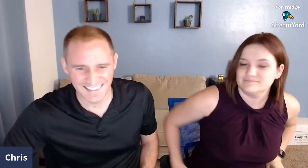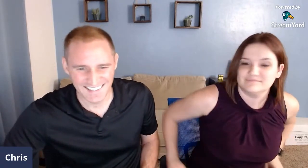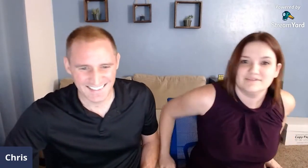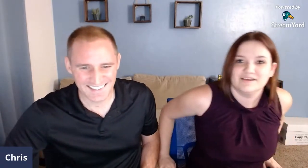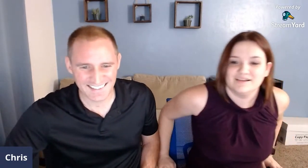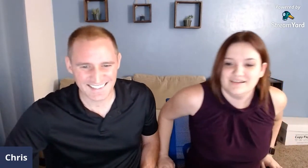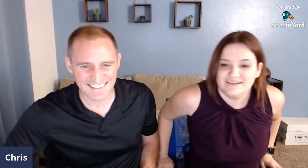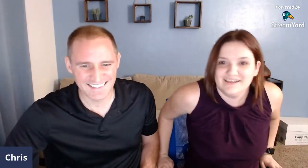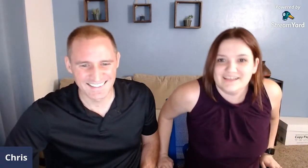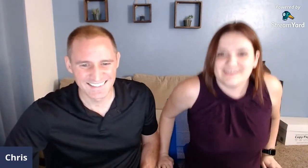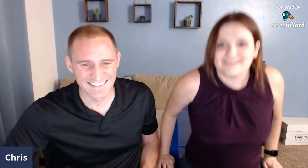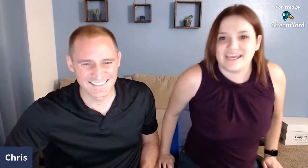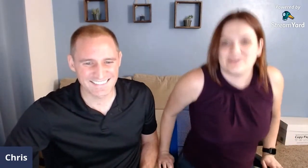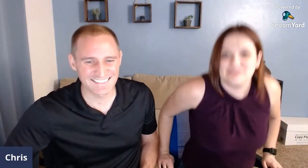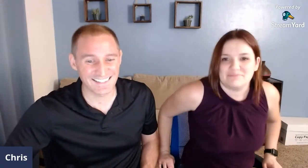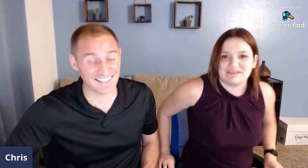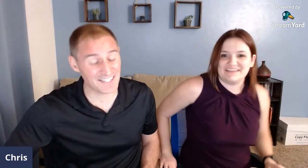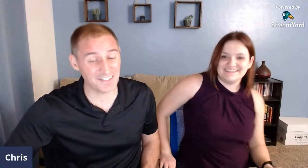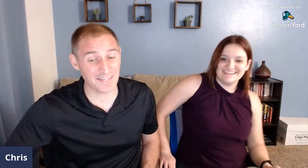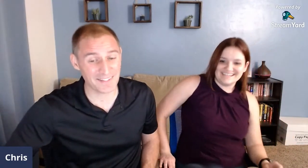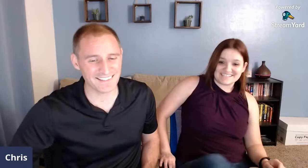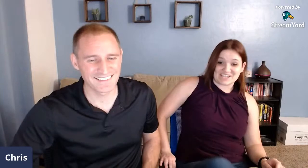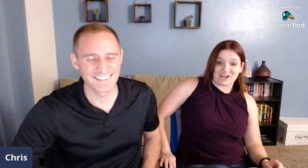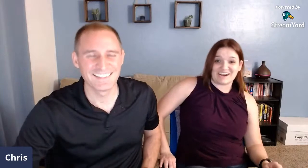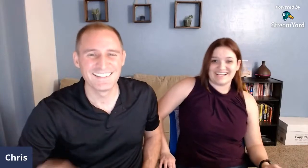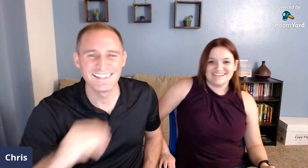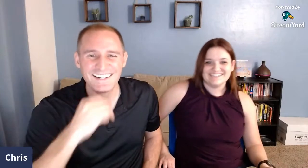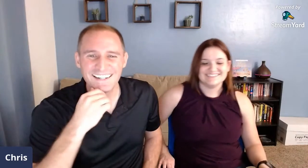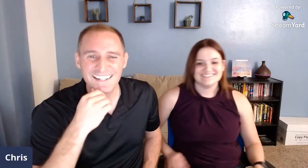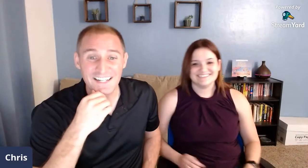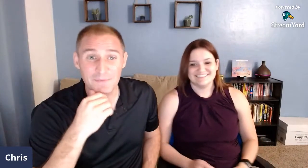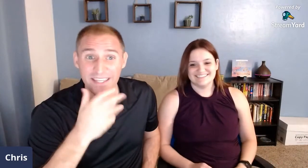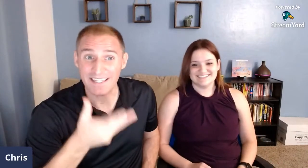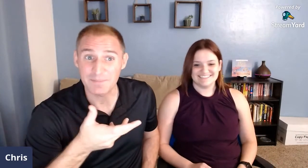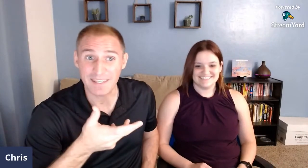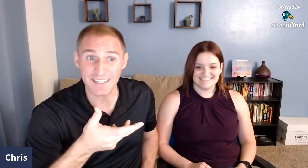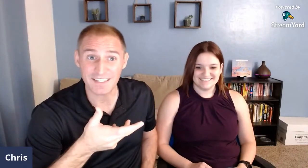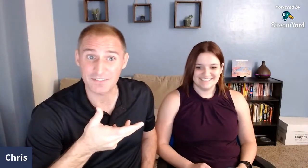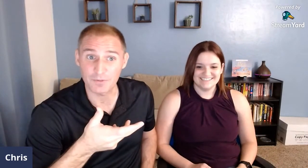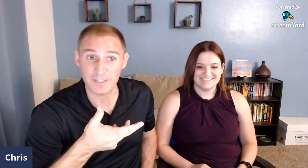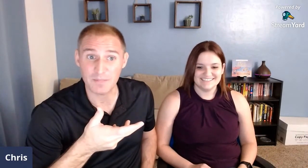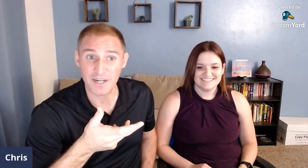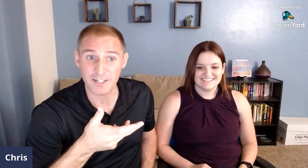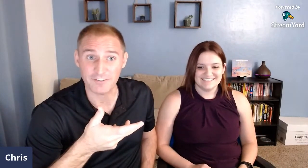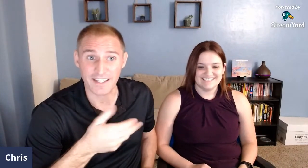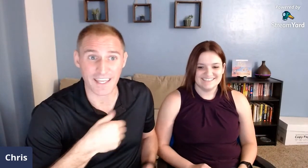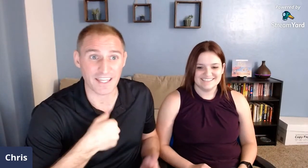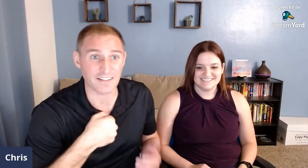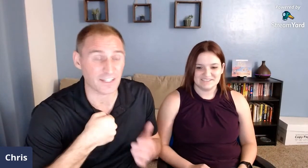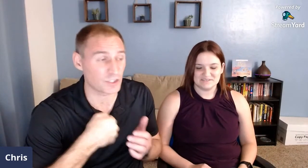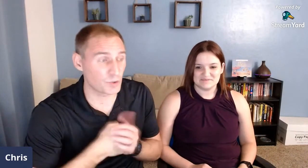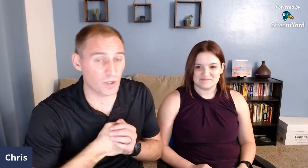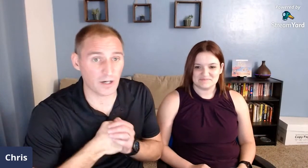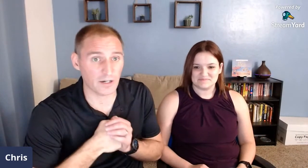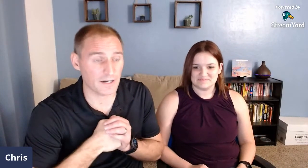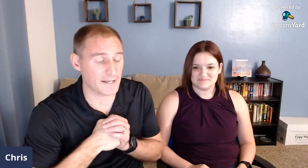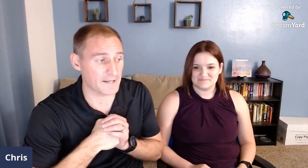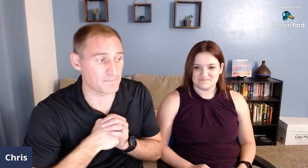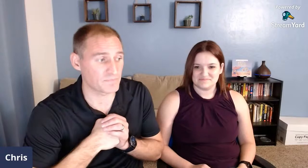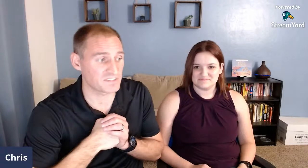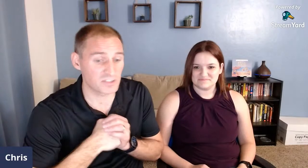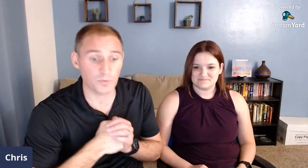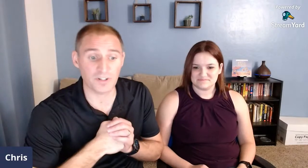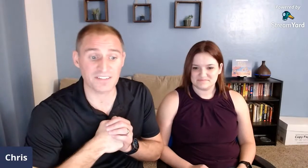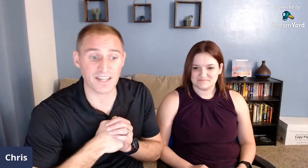Oh. Can you let me in? Sorry. But yeah, in the beginning, it's really apparent, right? And like you